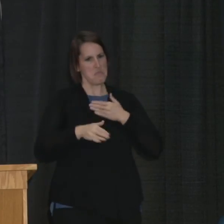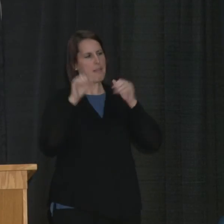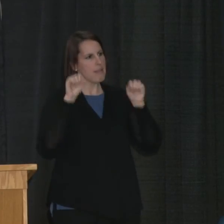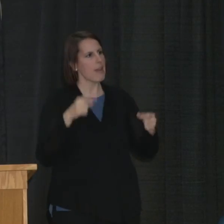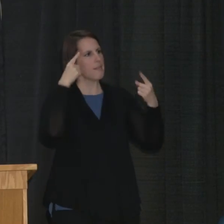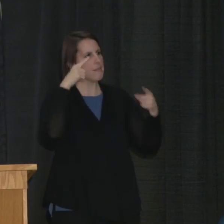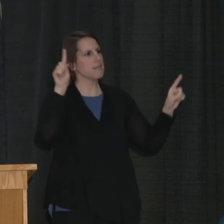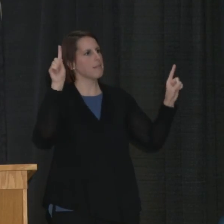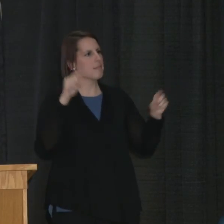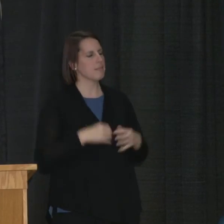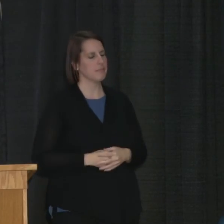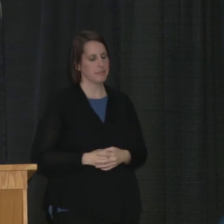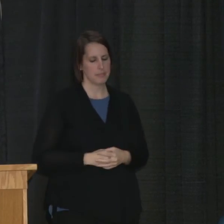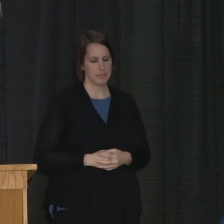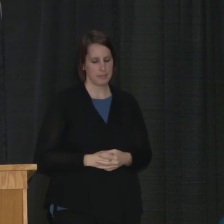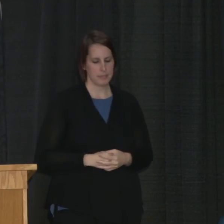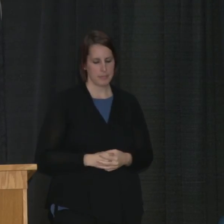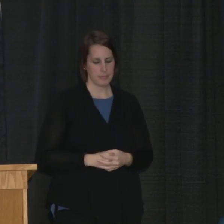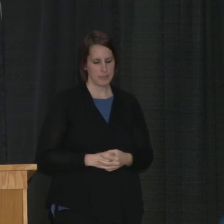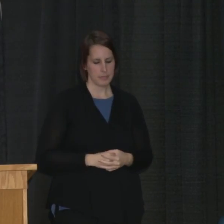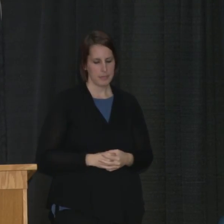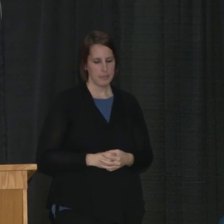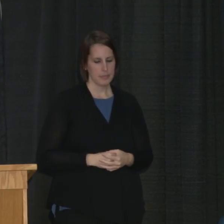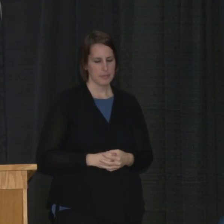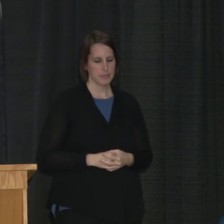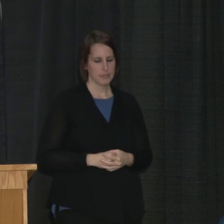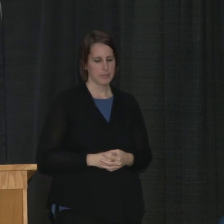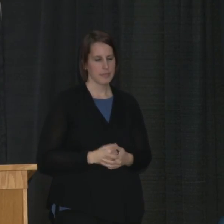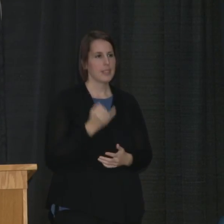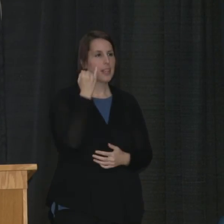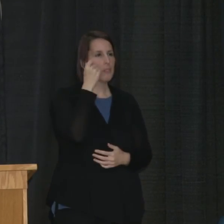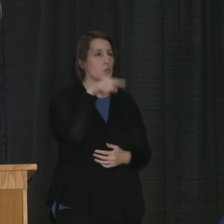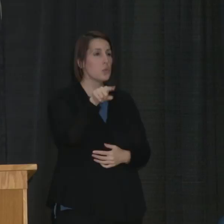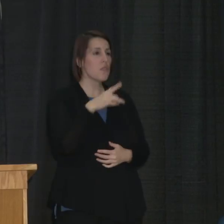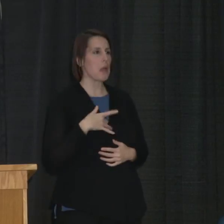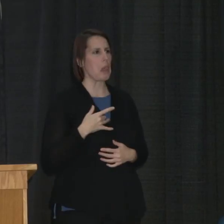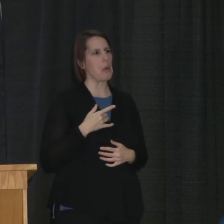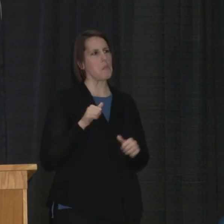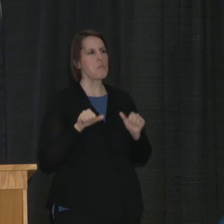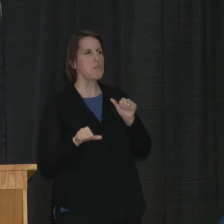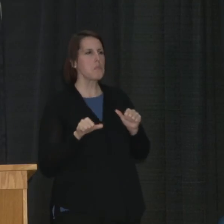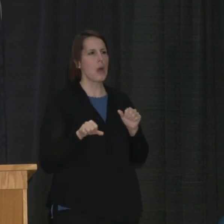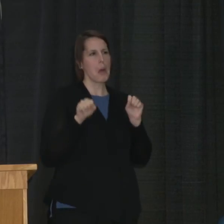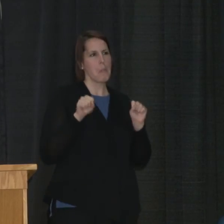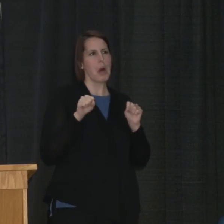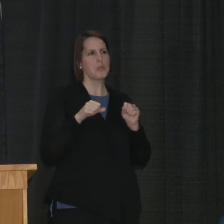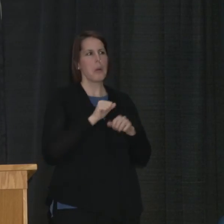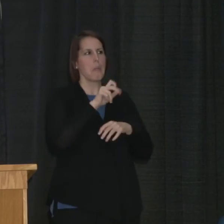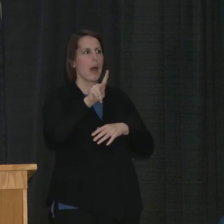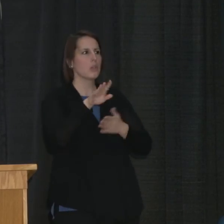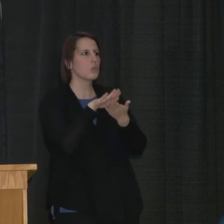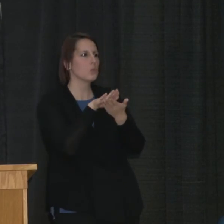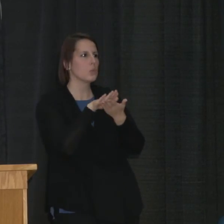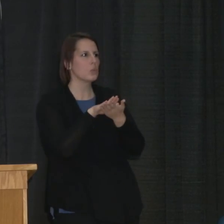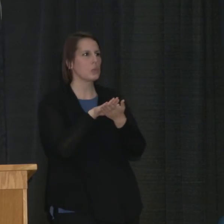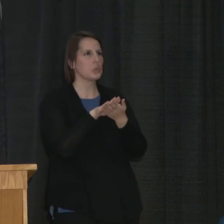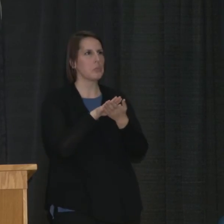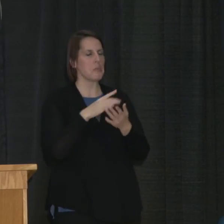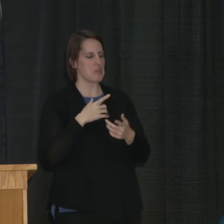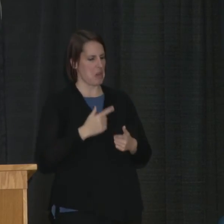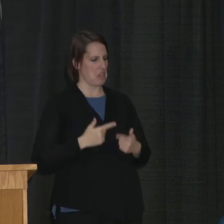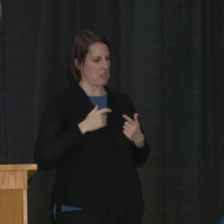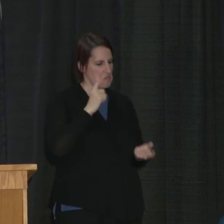study. If anyone here today is considering furthering their education to change their future and follow their